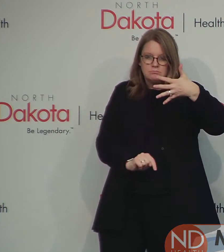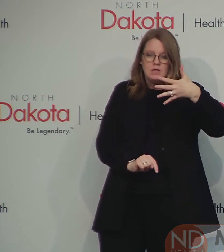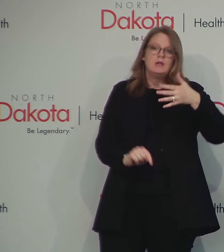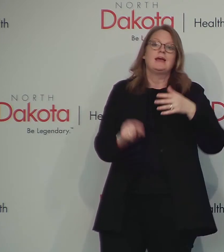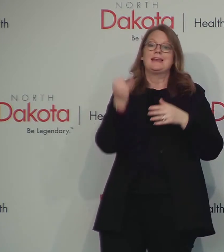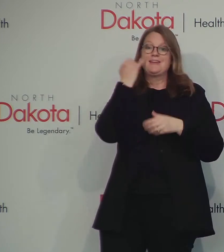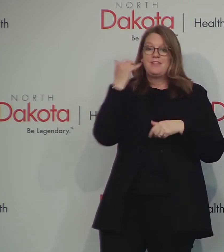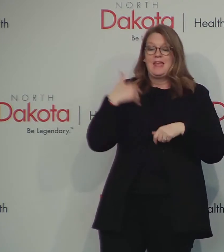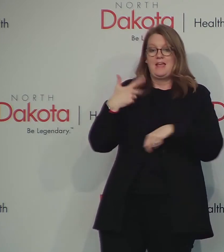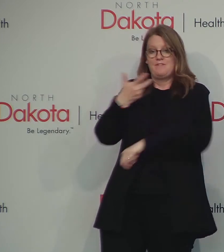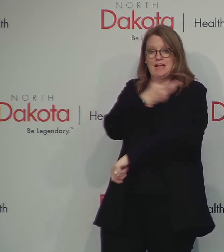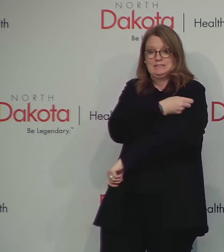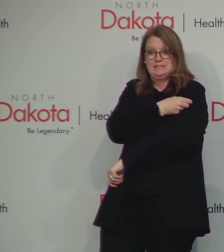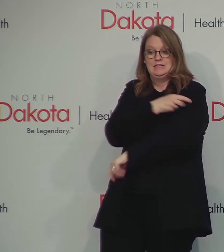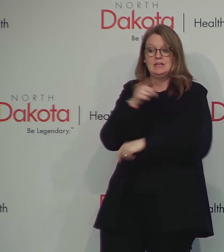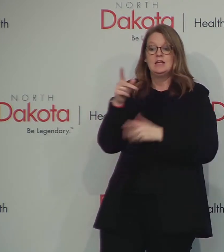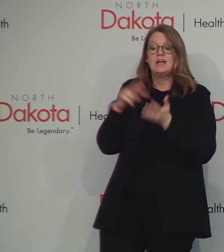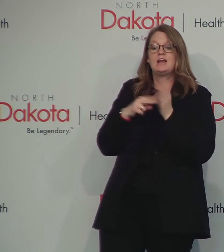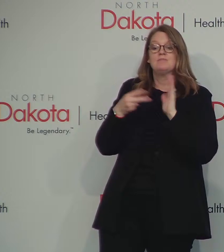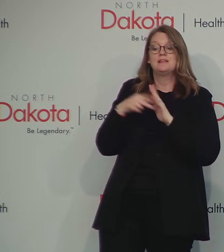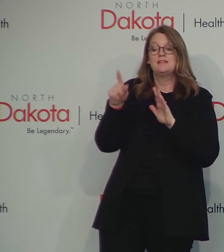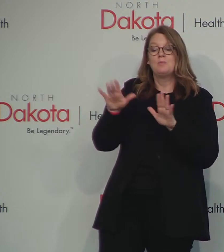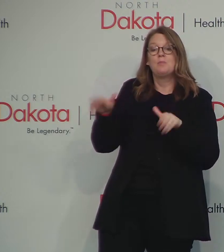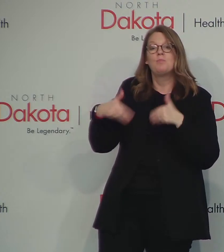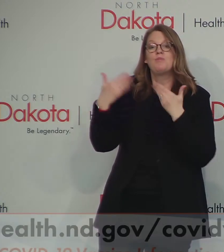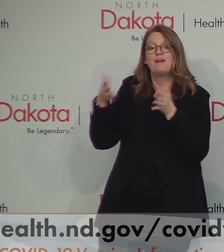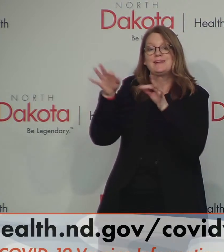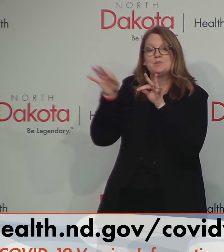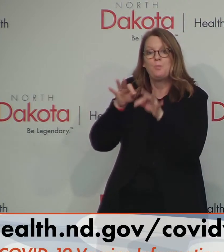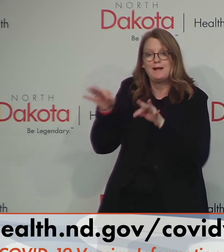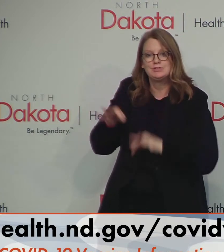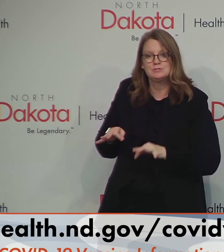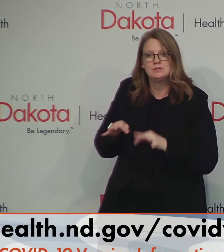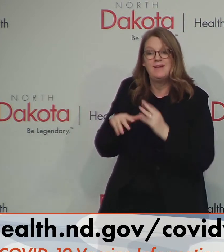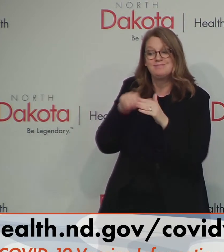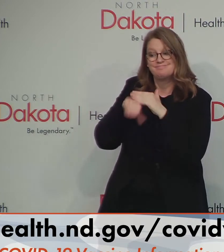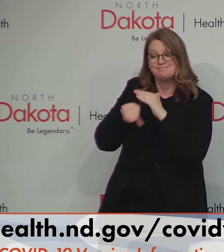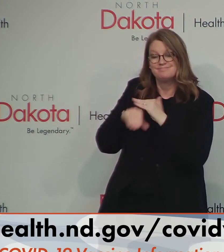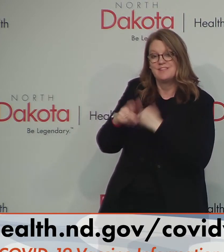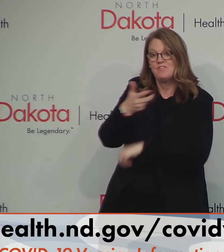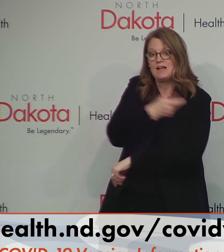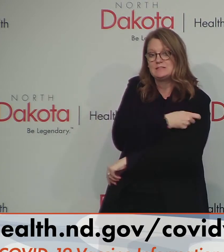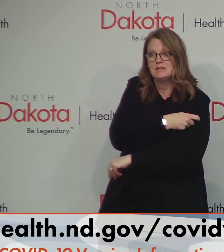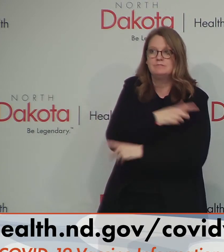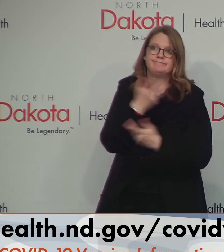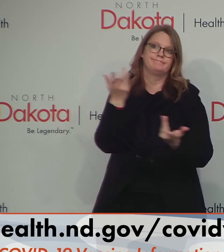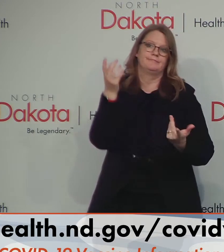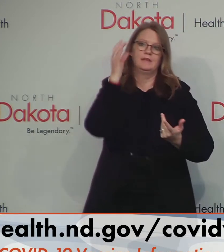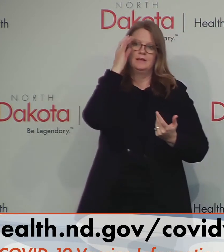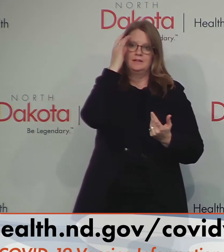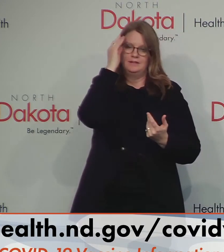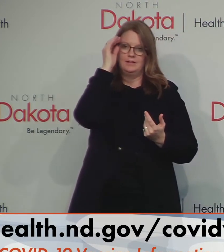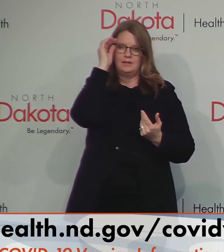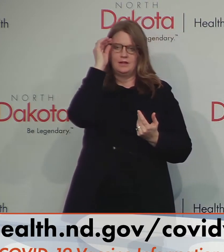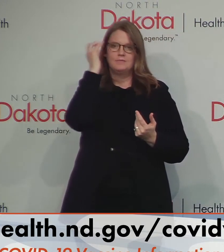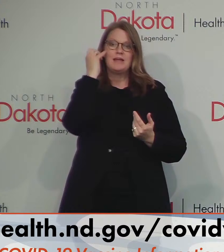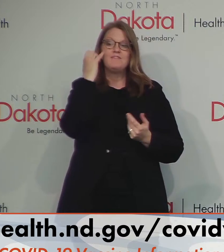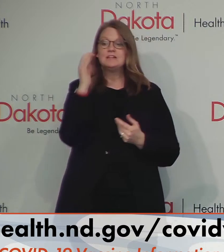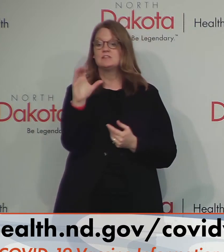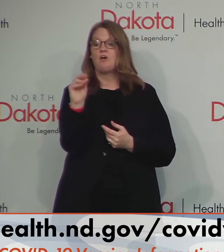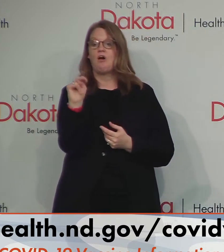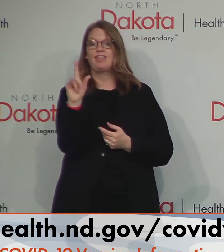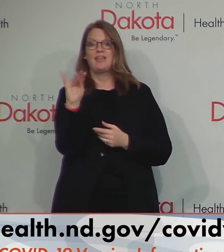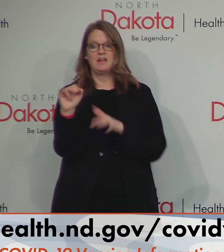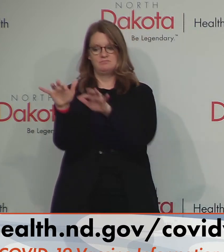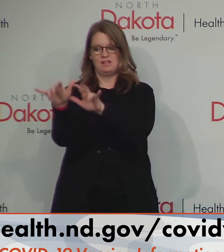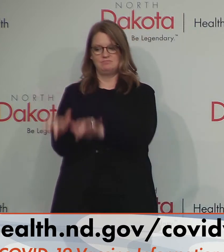also provide instructions to the public as to how to access vaccine at their site, whether it's an online registration or